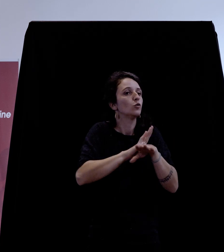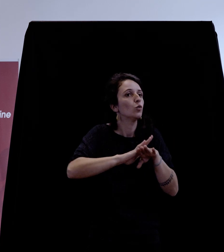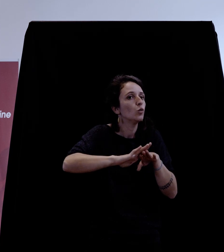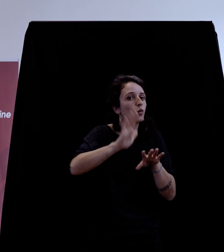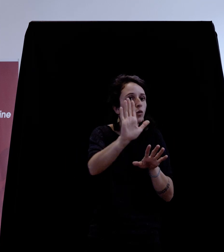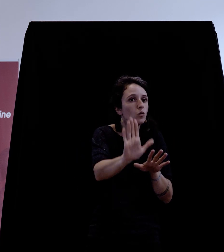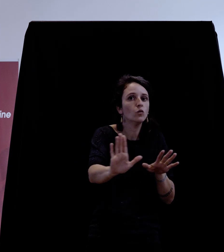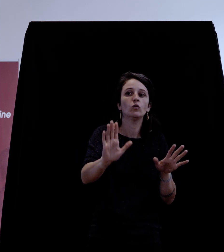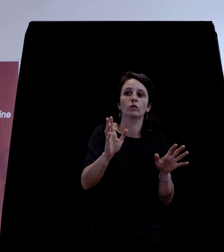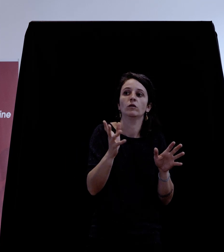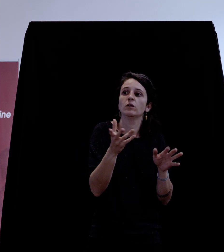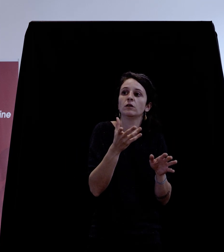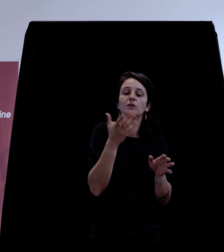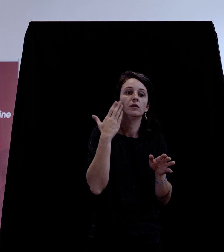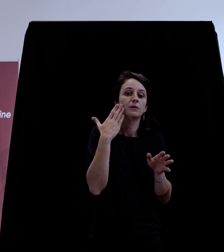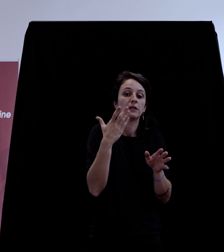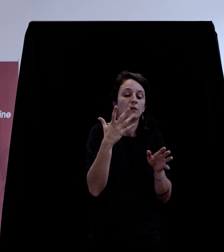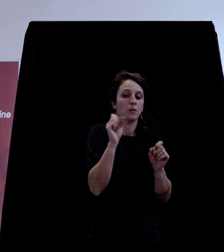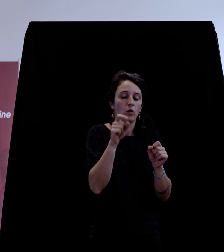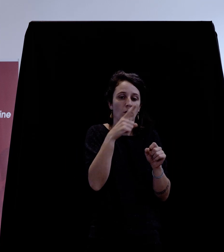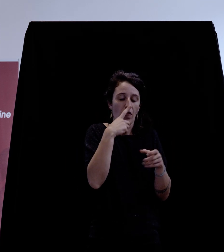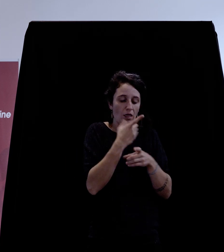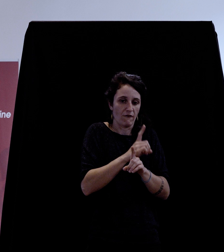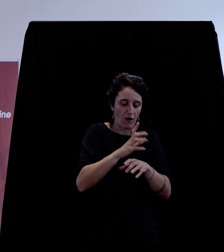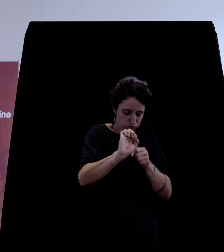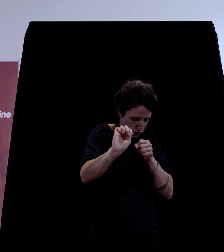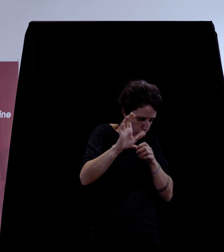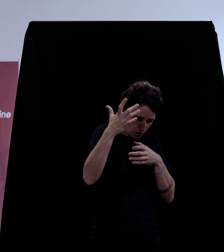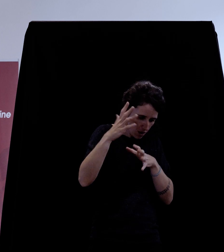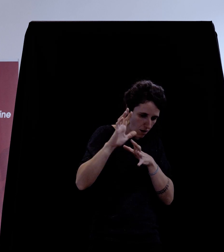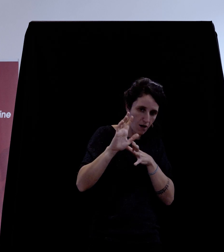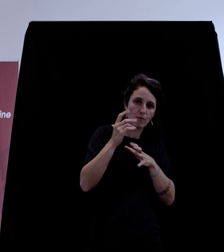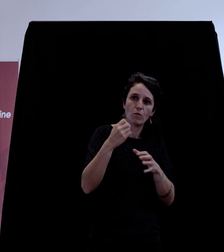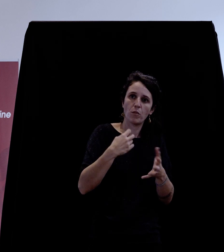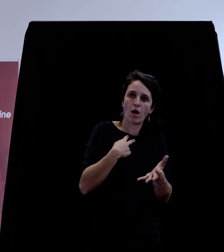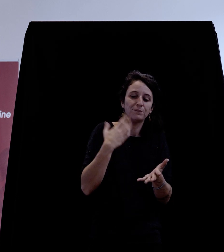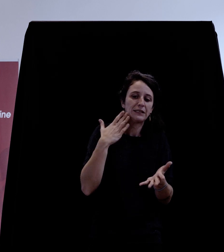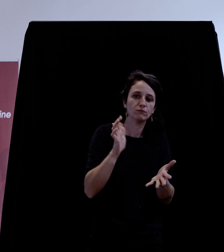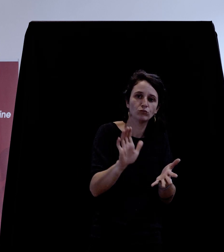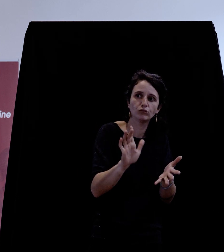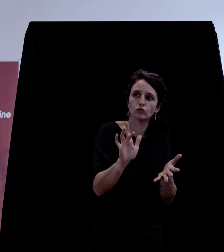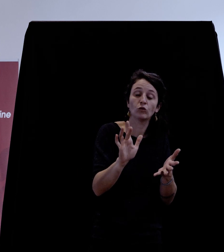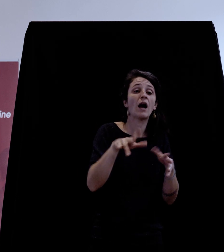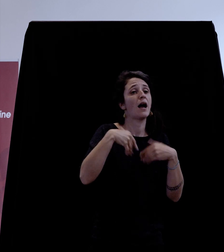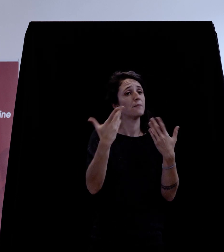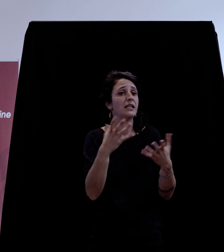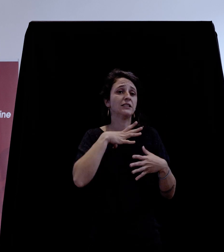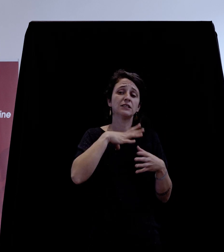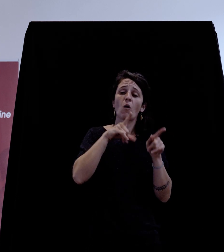today, the vestibular problems, proprioception, that's knowing where your body is. Like if I